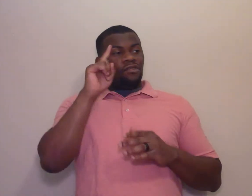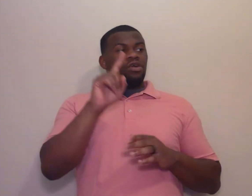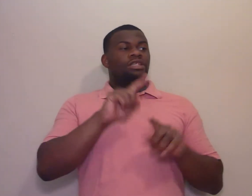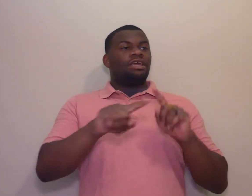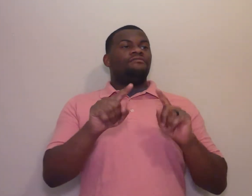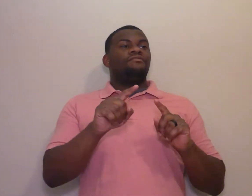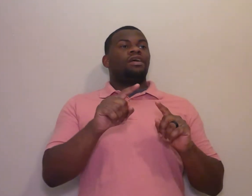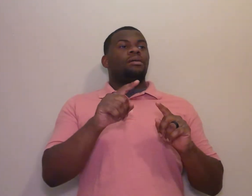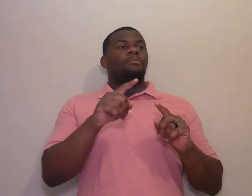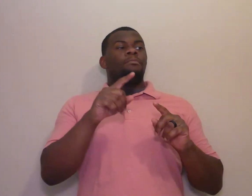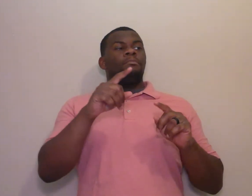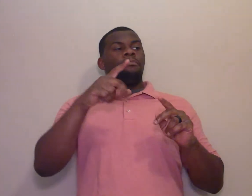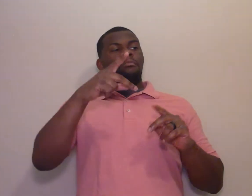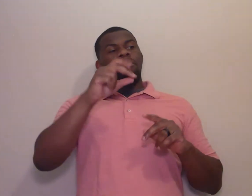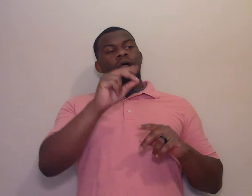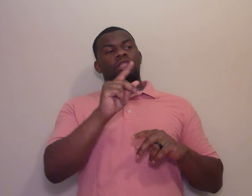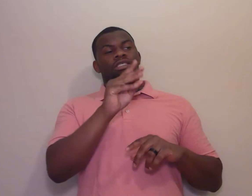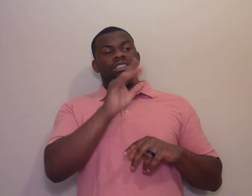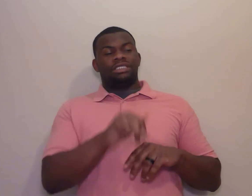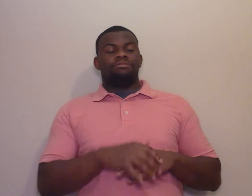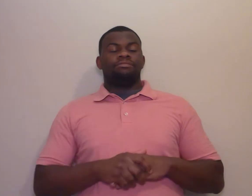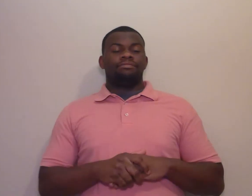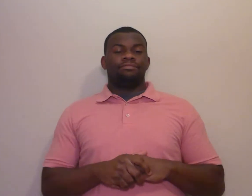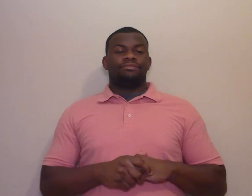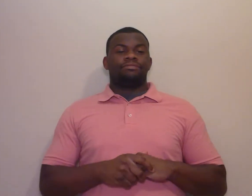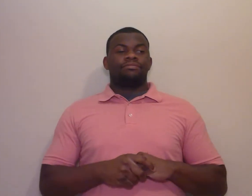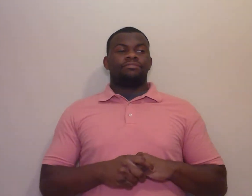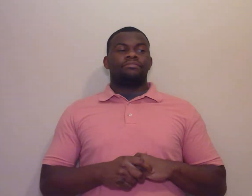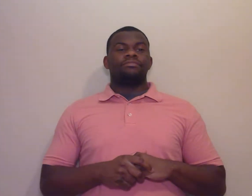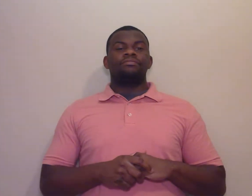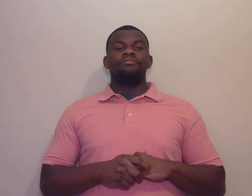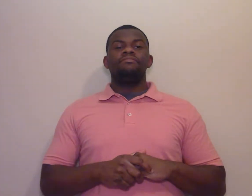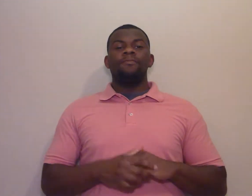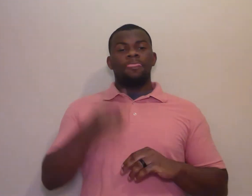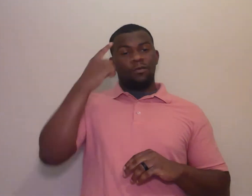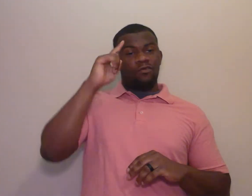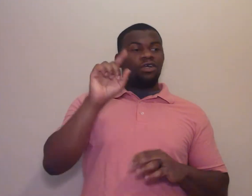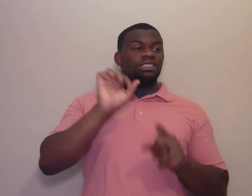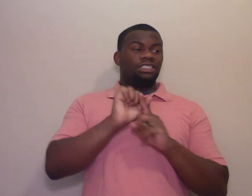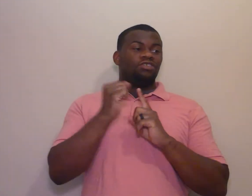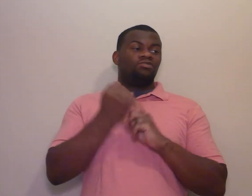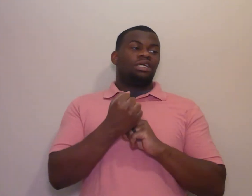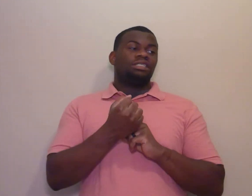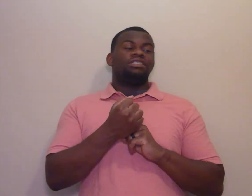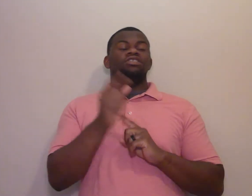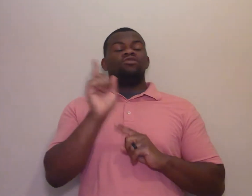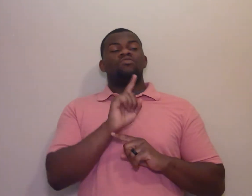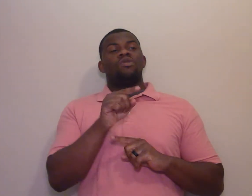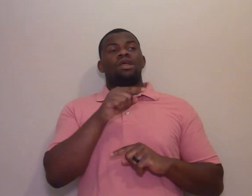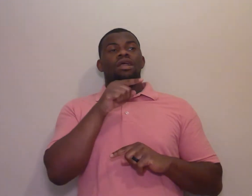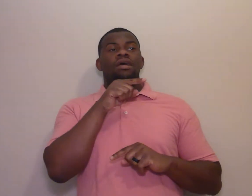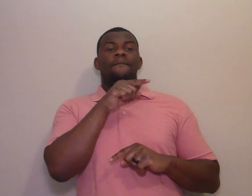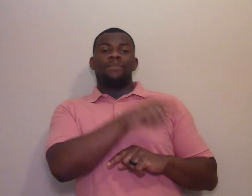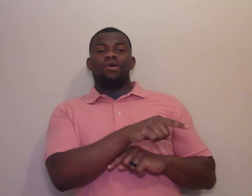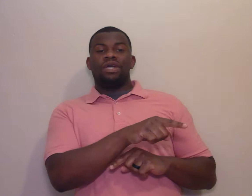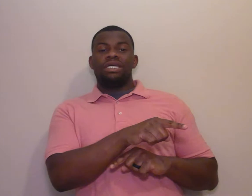program provides a paid benefit upon approval of the claim for situations where an employee is unable to work due to medical